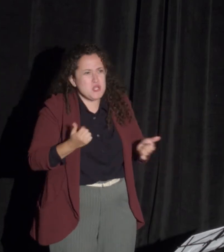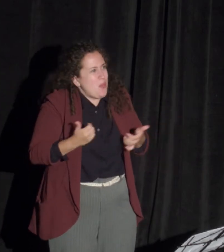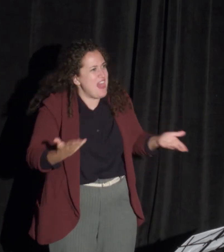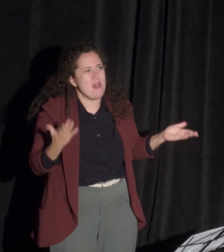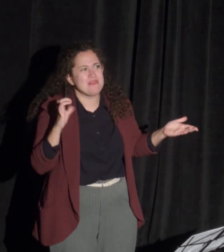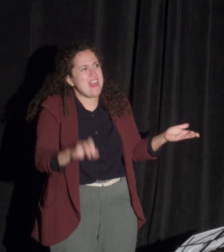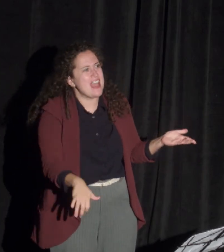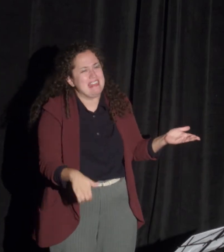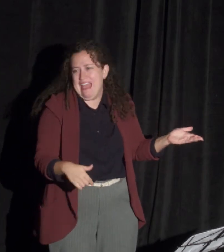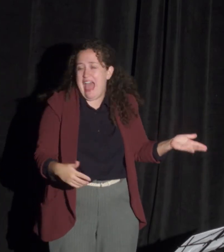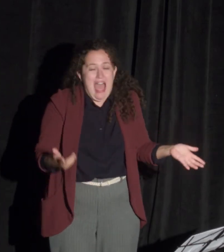Sorry.